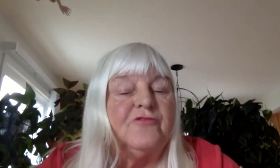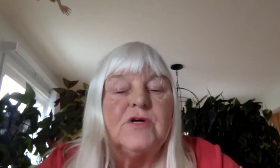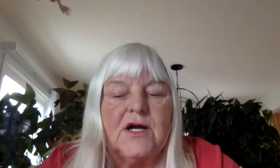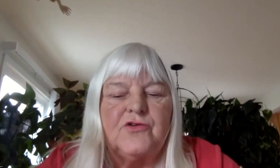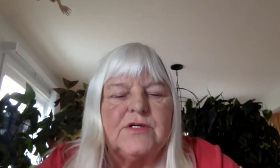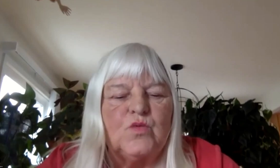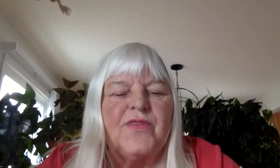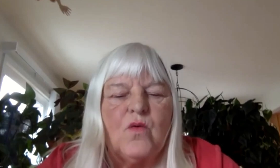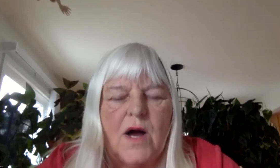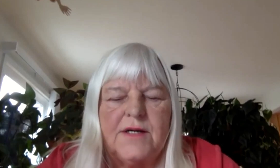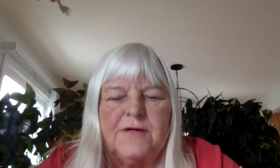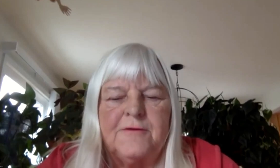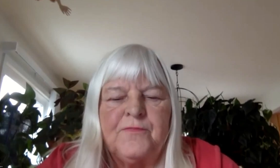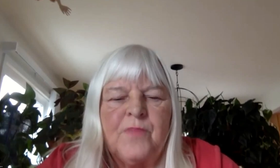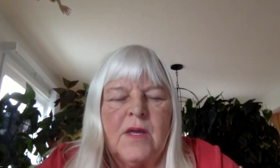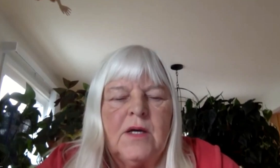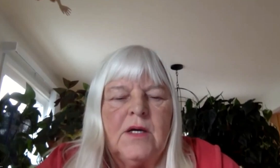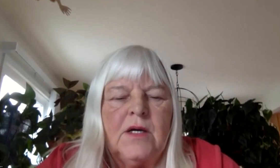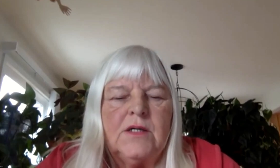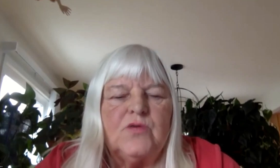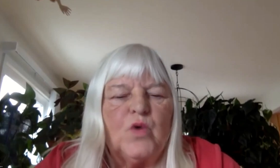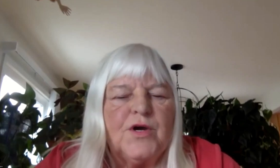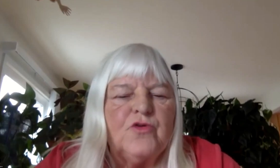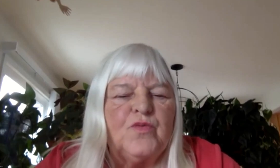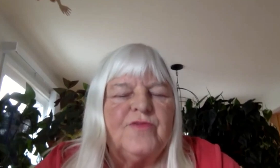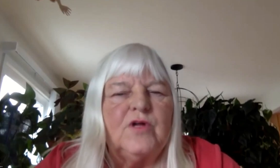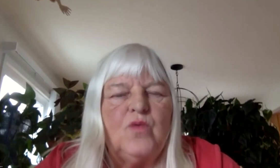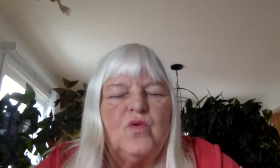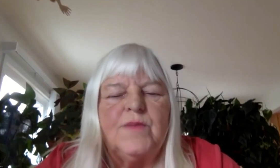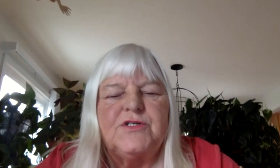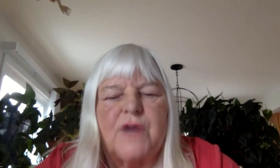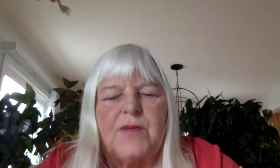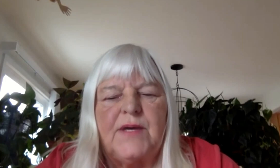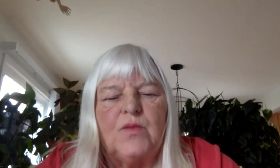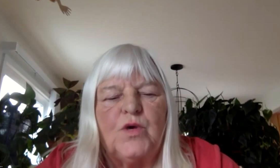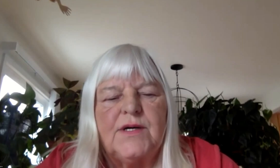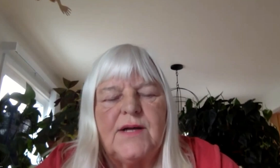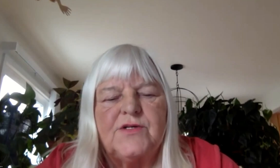and in different countries, what they wanted. So the working group of the Global Women's